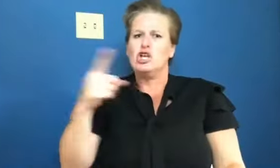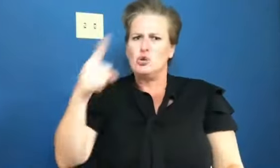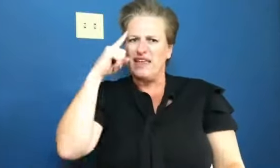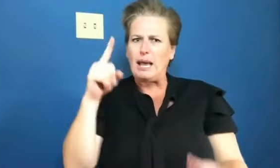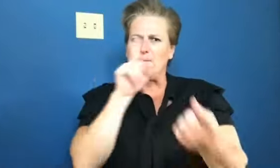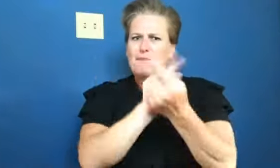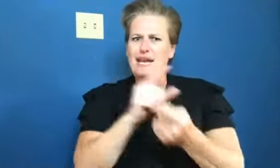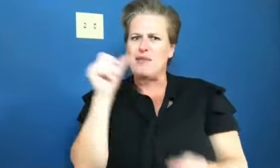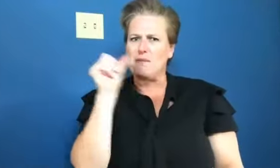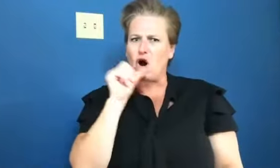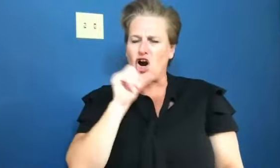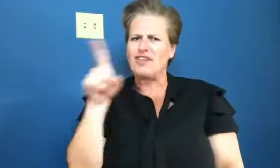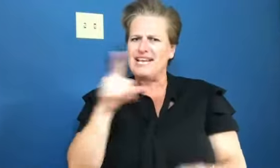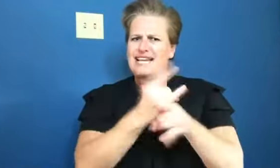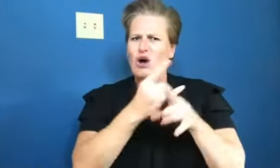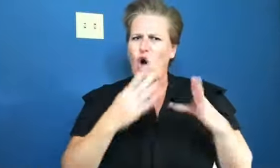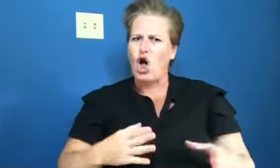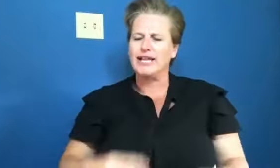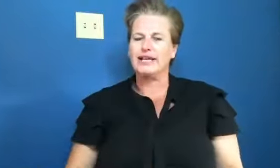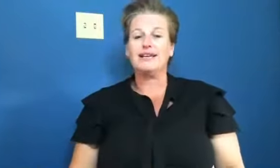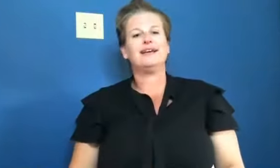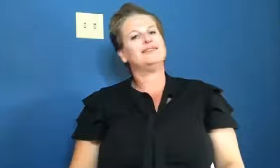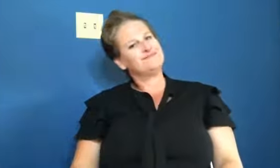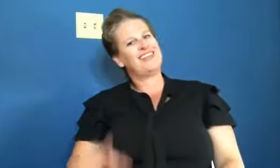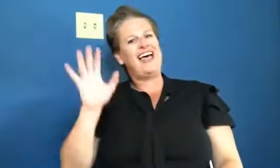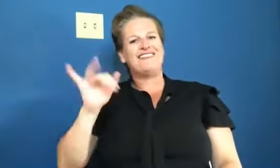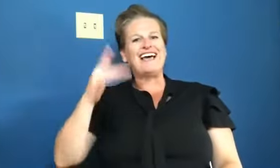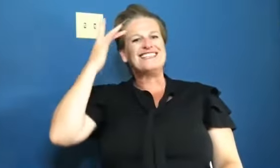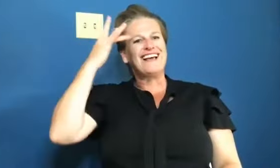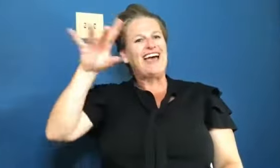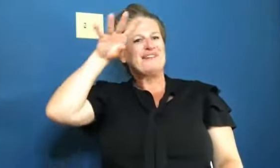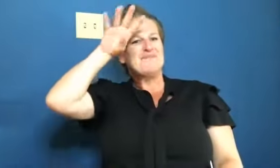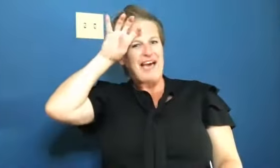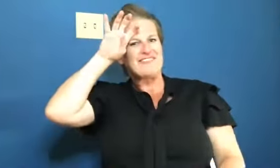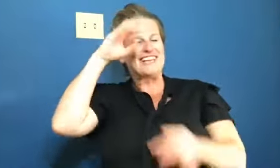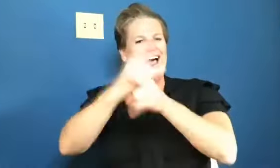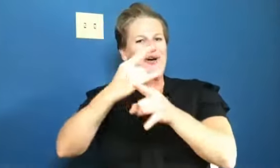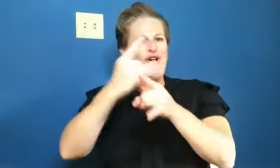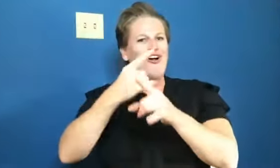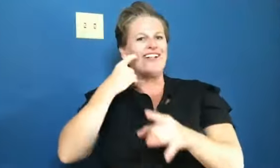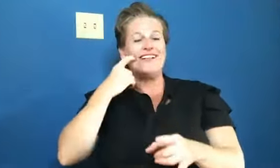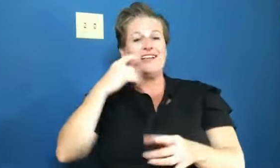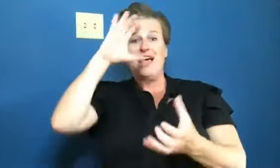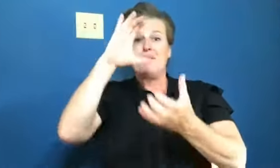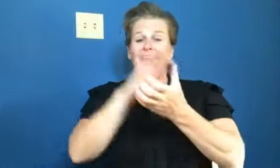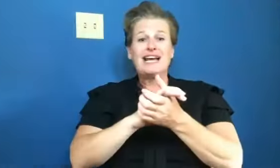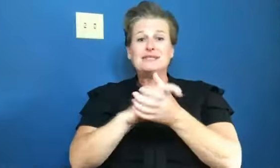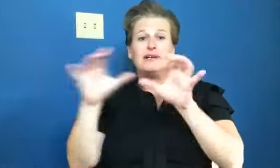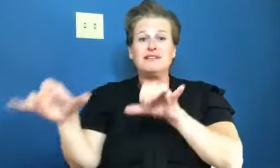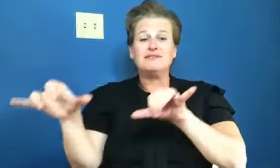he's an alcoholic? Well, here's the cunning, baffling part about alcoholism. My husband never drank like my father. There used to be an old AA